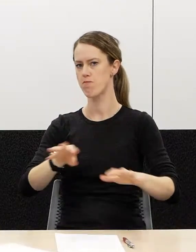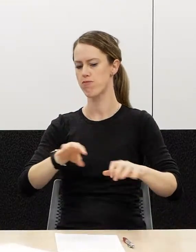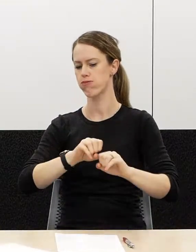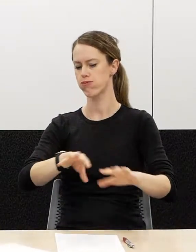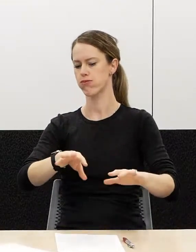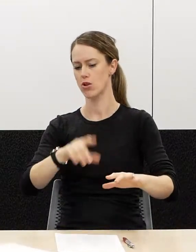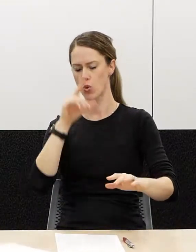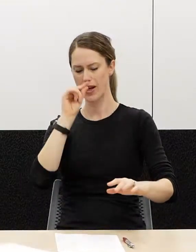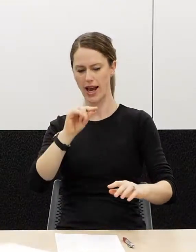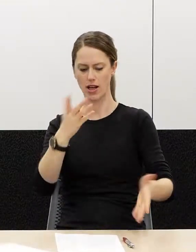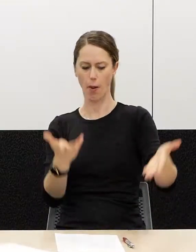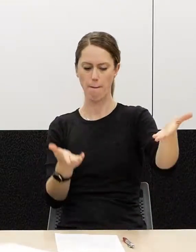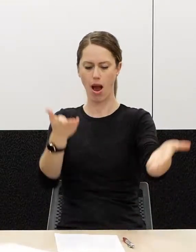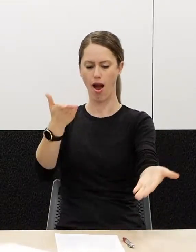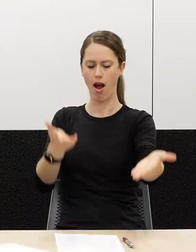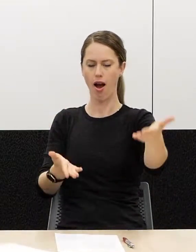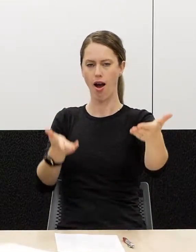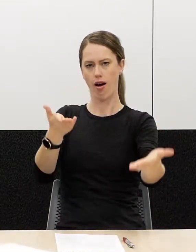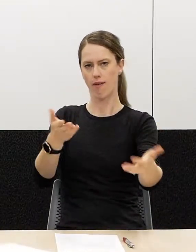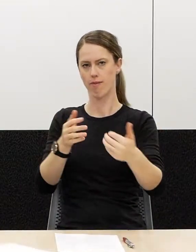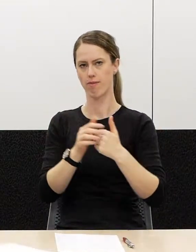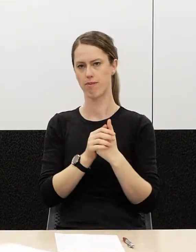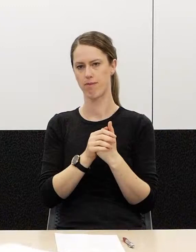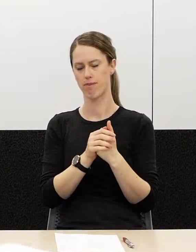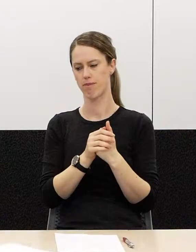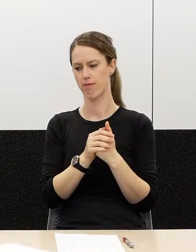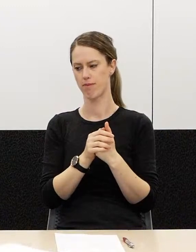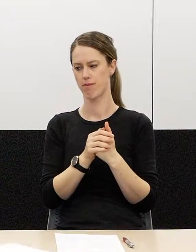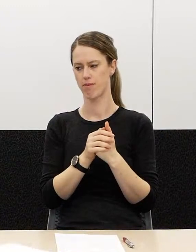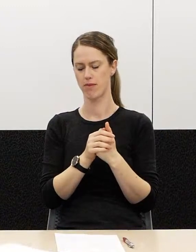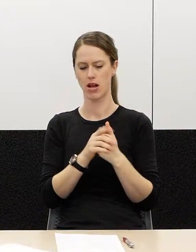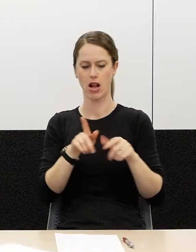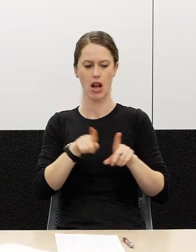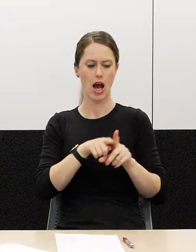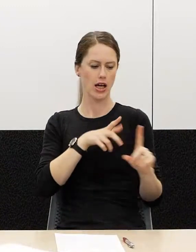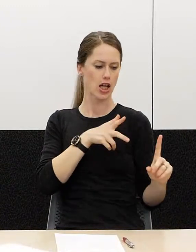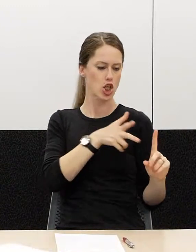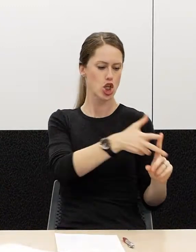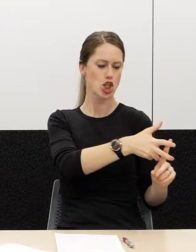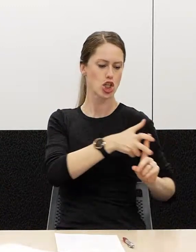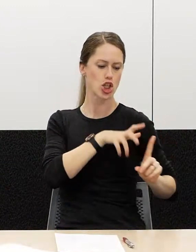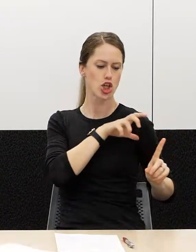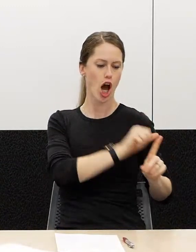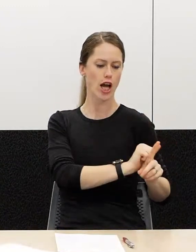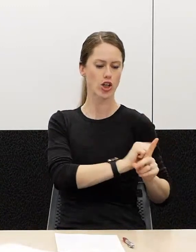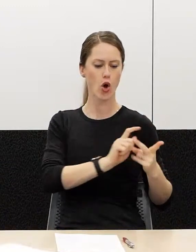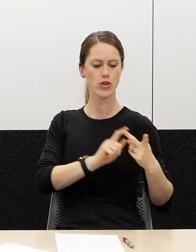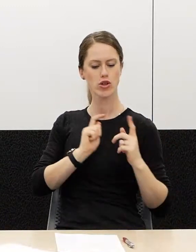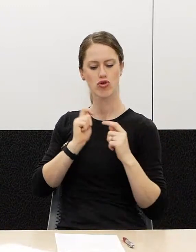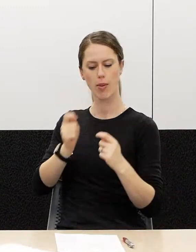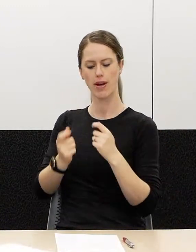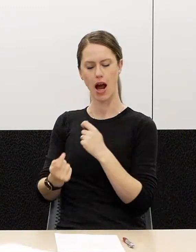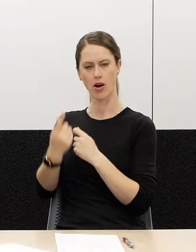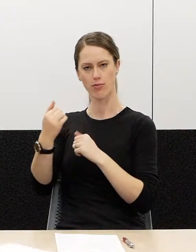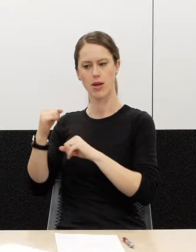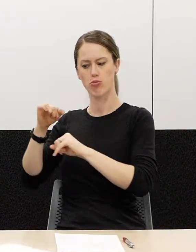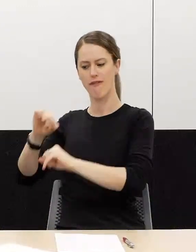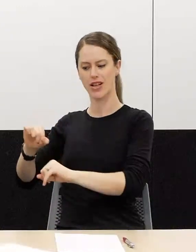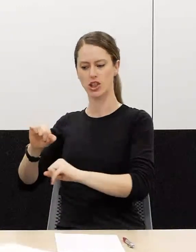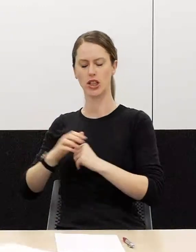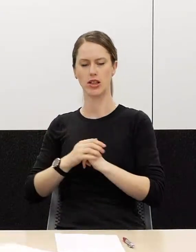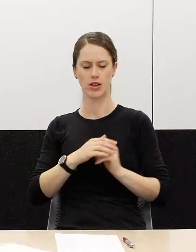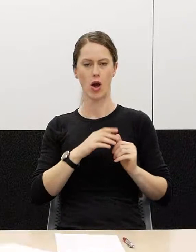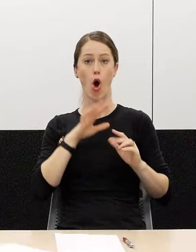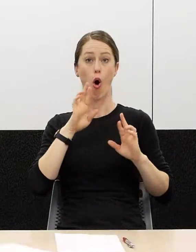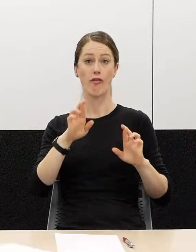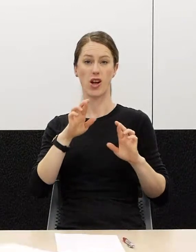that we can see how we're doing in relation to the to diagnosis, treatment, outcomes, and prevention. So hopefully we